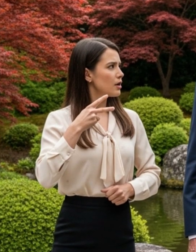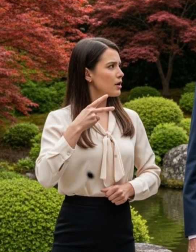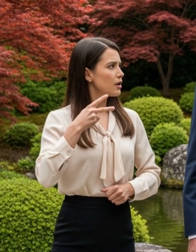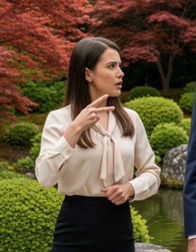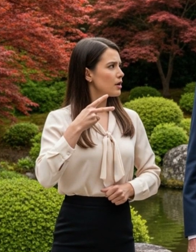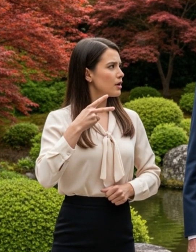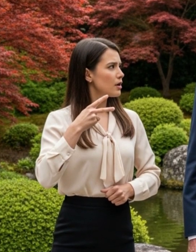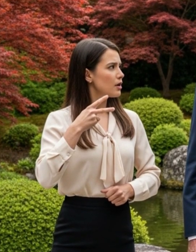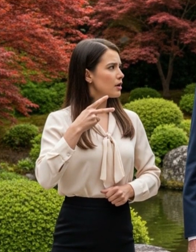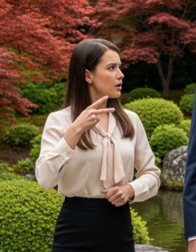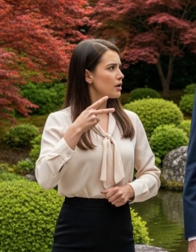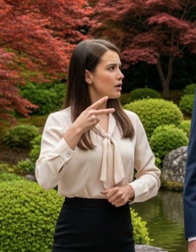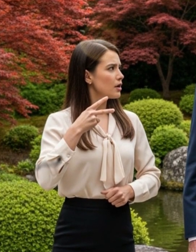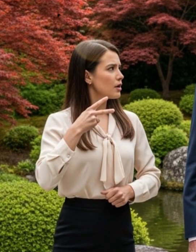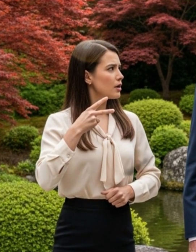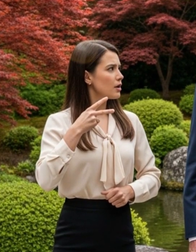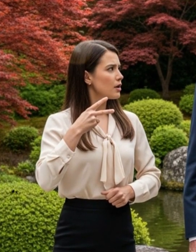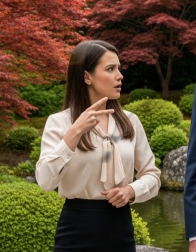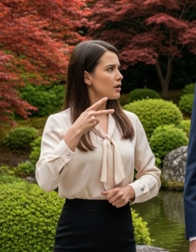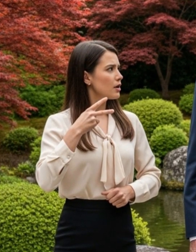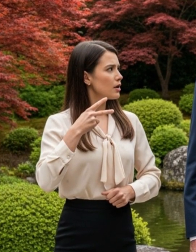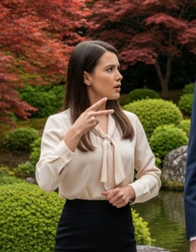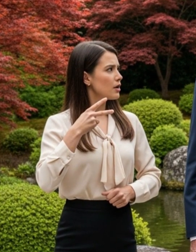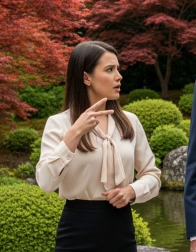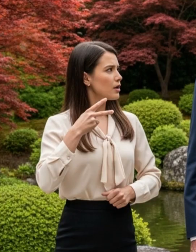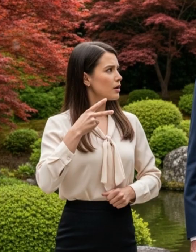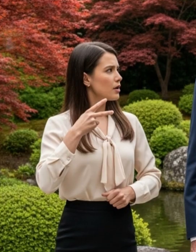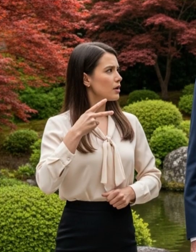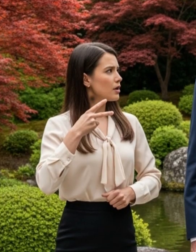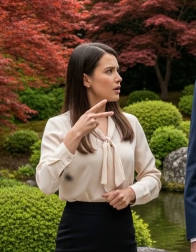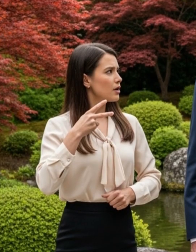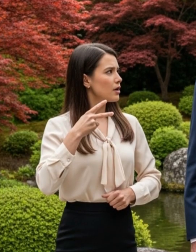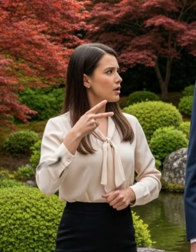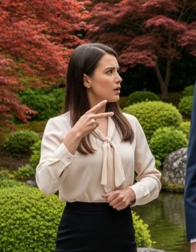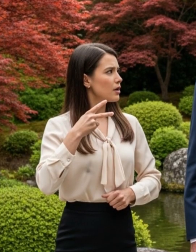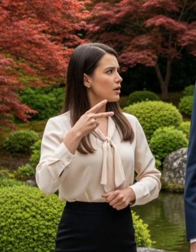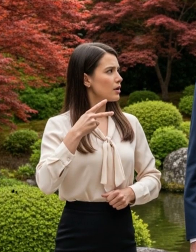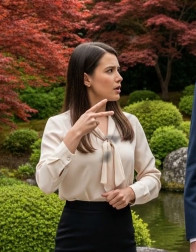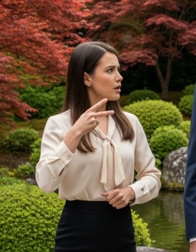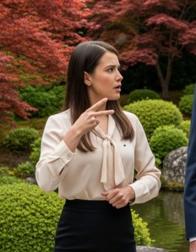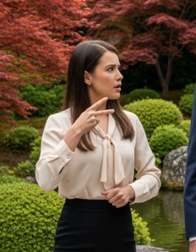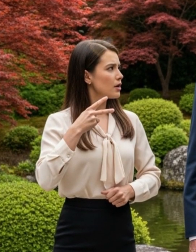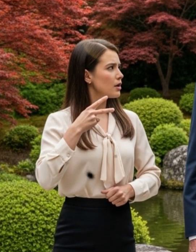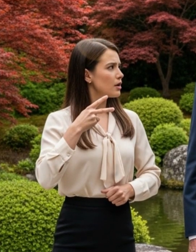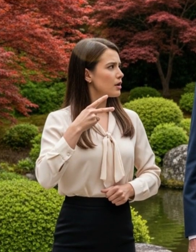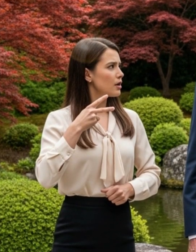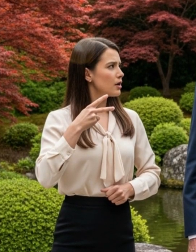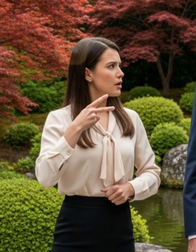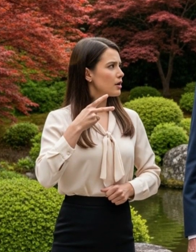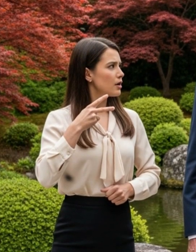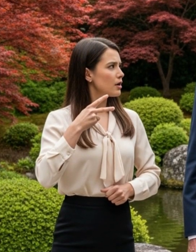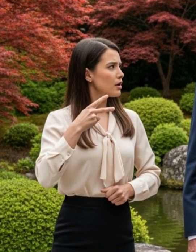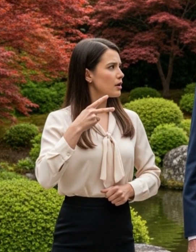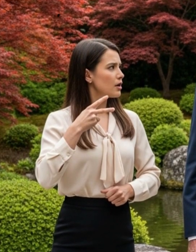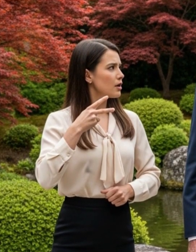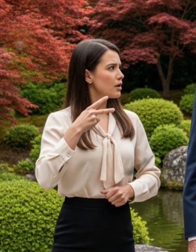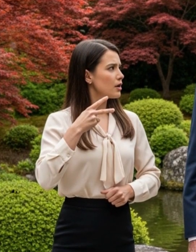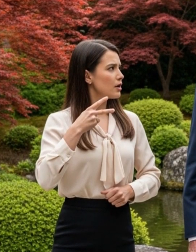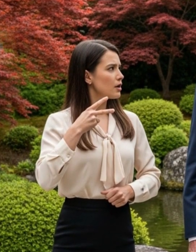sorry, Elora signed simply. Julian shrugged. It is what it is. He glanced over Elora's